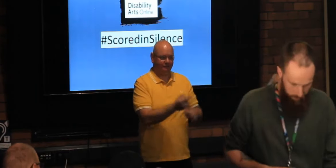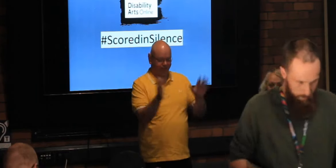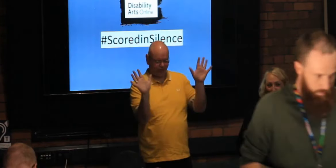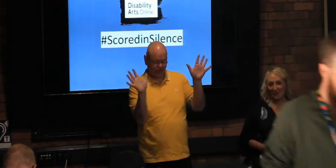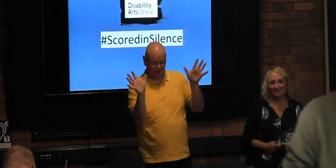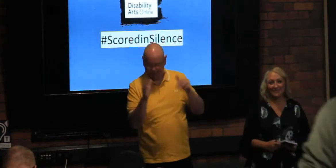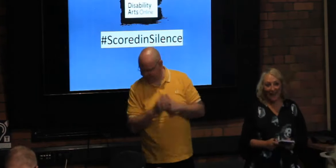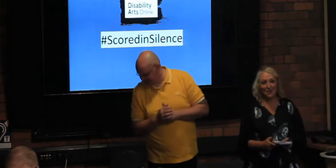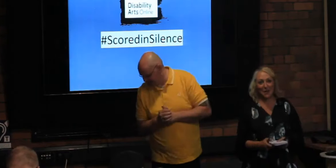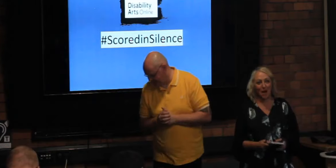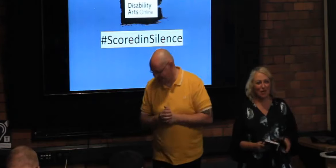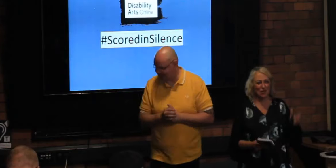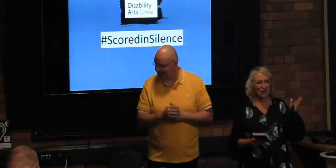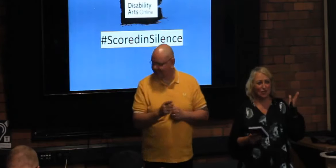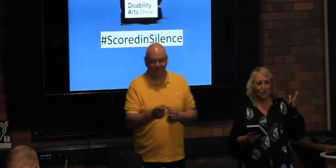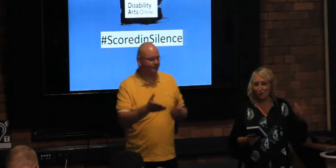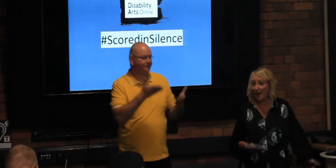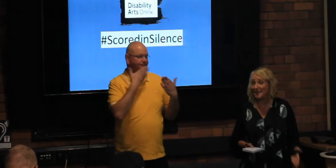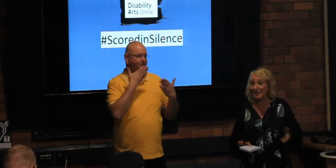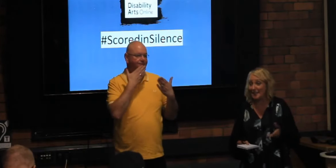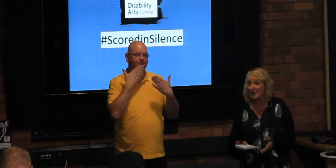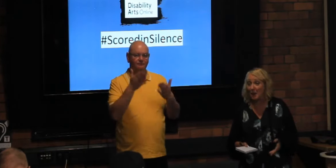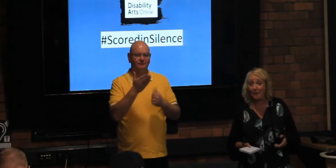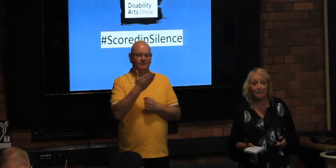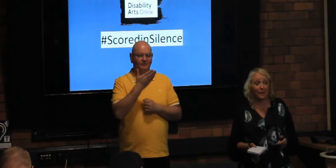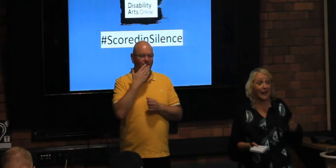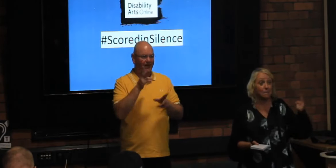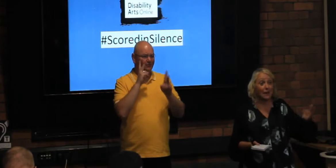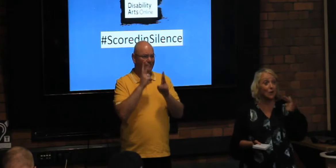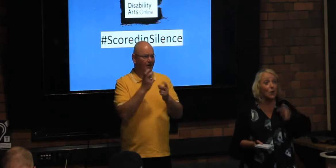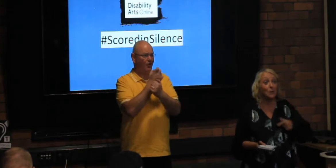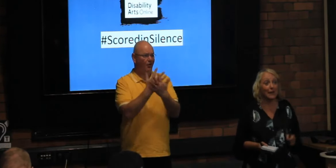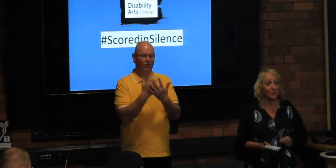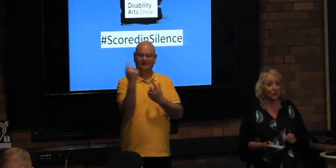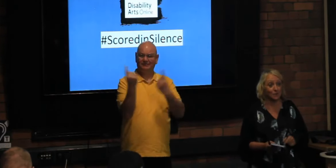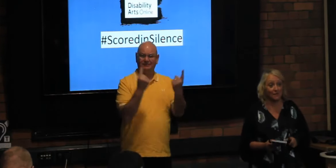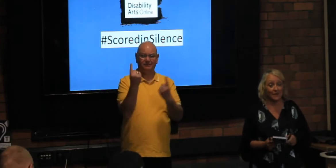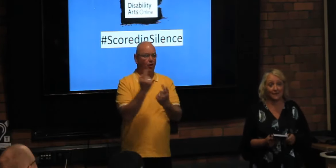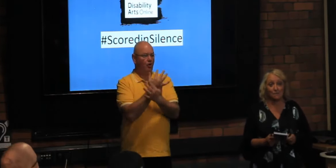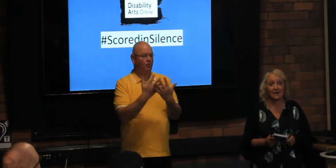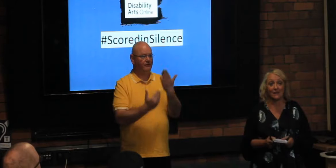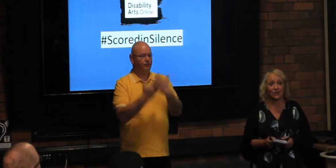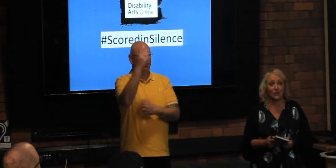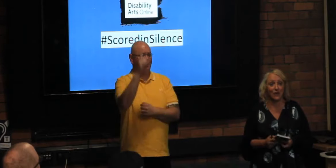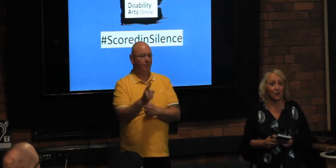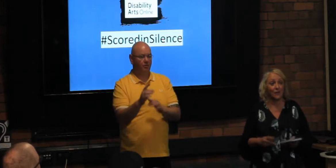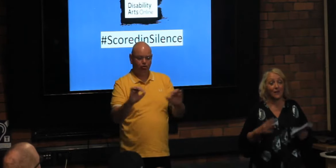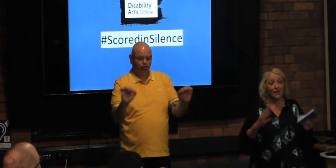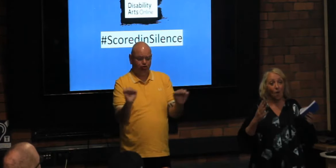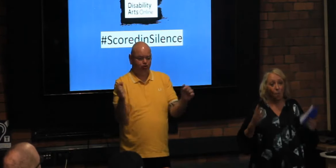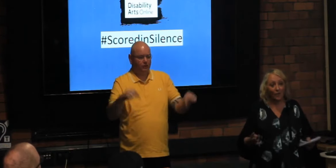Thank you. Thank you so much. Great to see so many people here, many new people to Pervasive Media